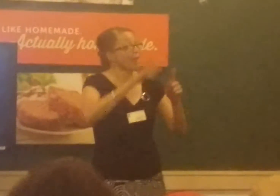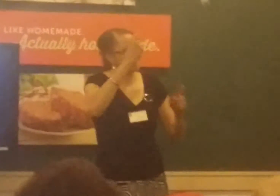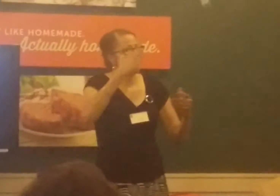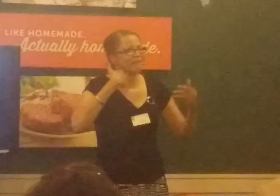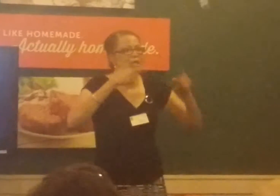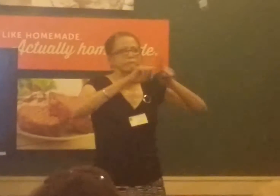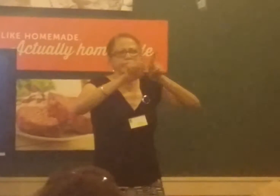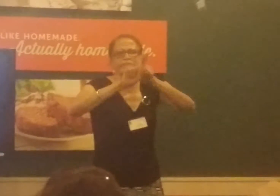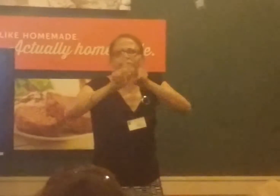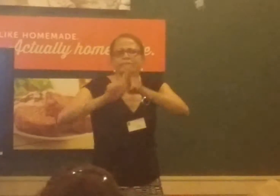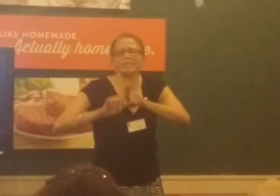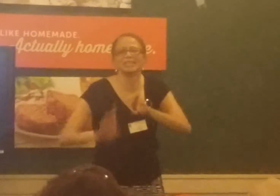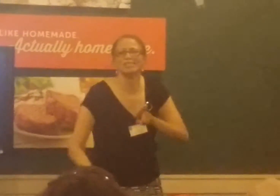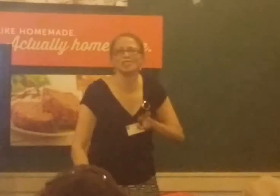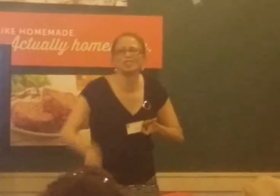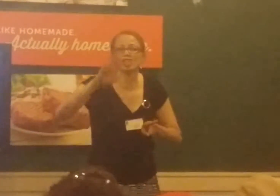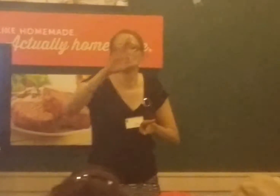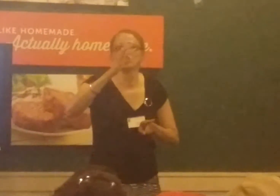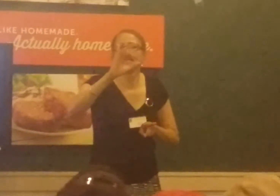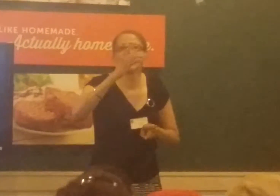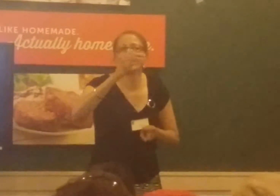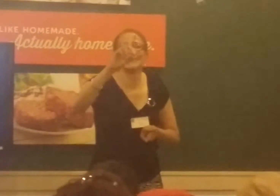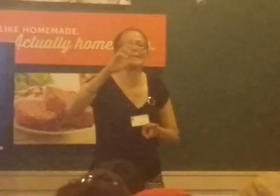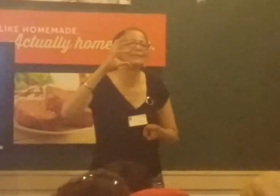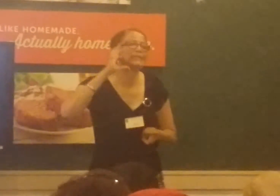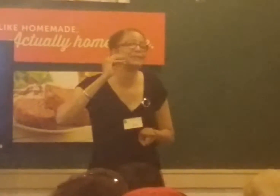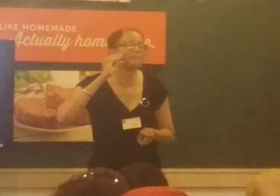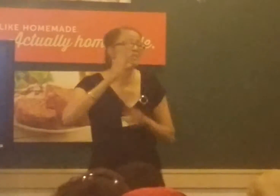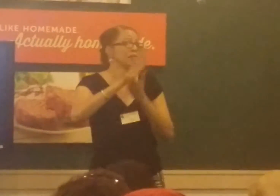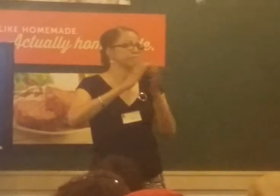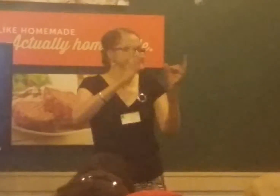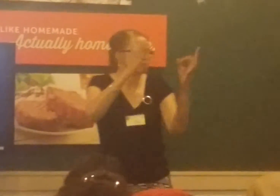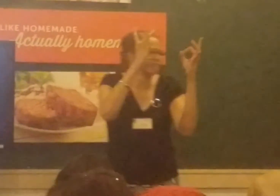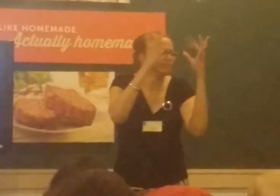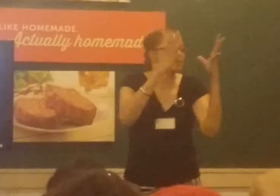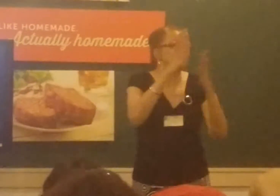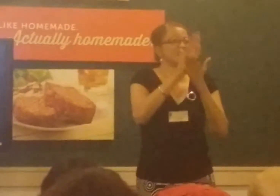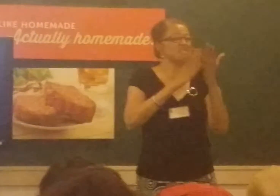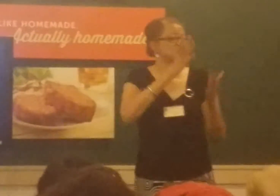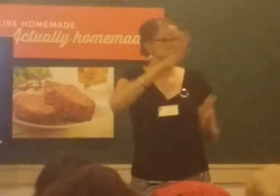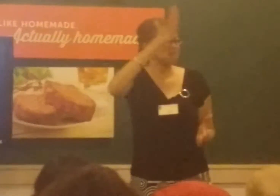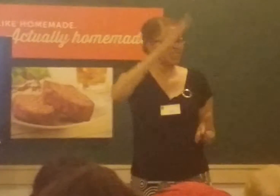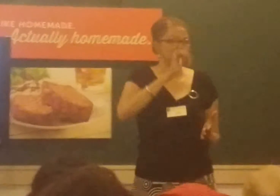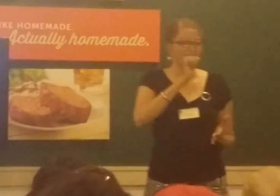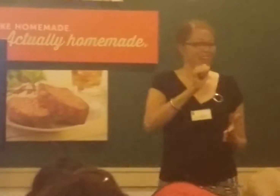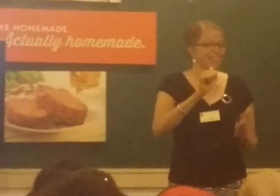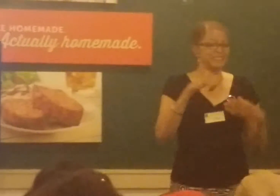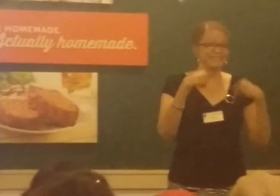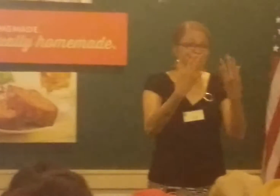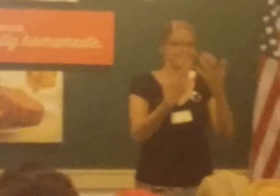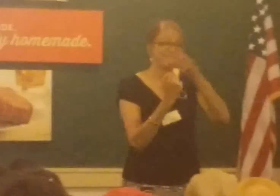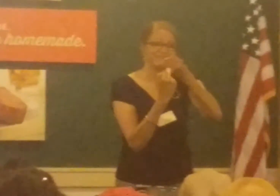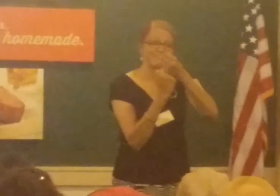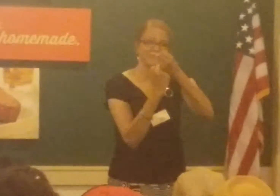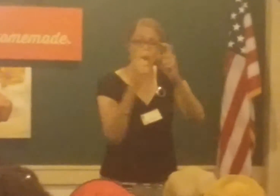are human. There's a lot of different childhood experiences. And some are terrible because sometimes their parents would give